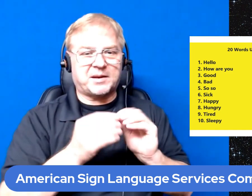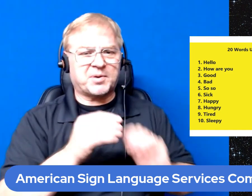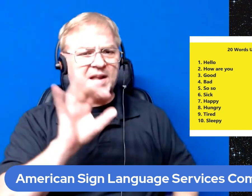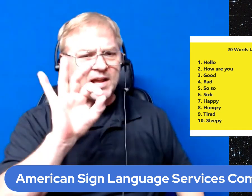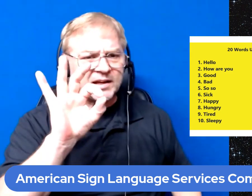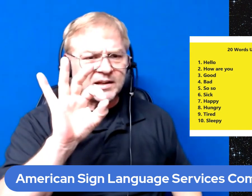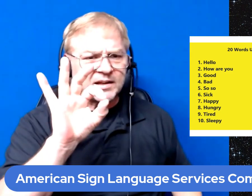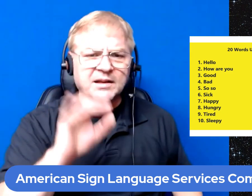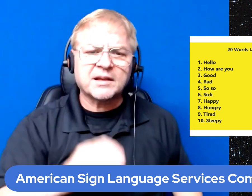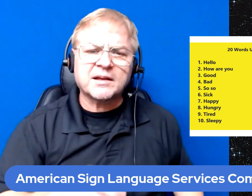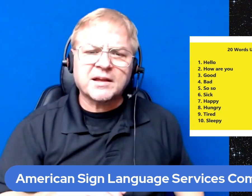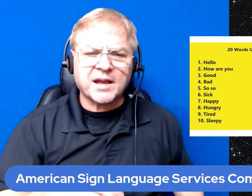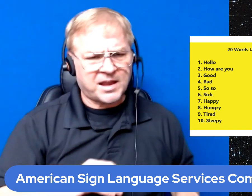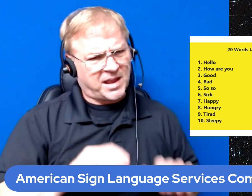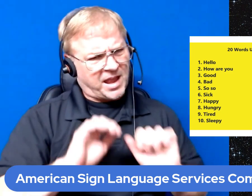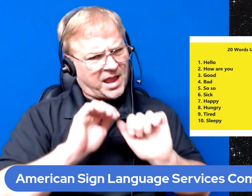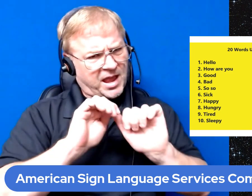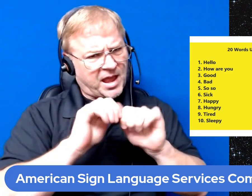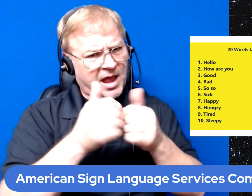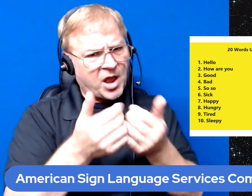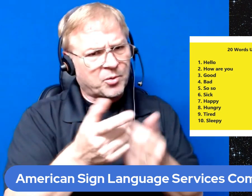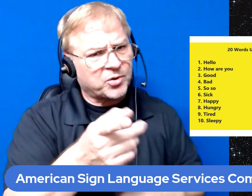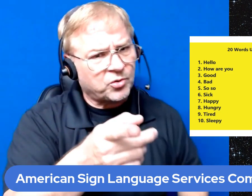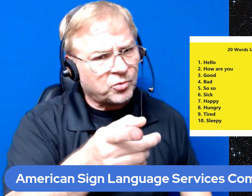Number 9. How are you?